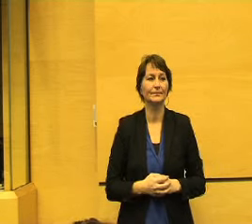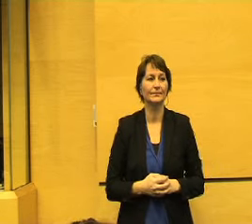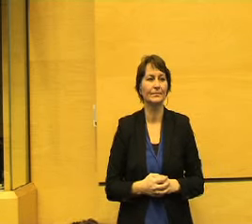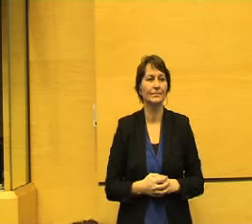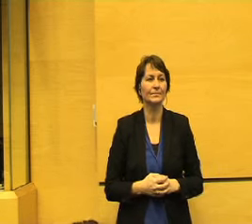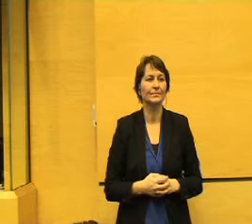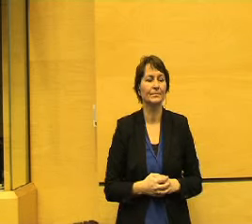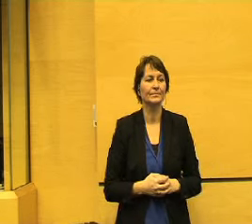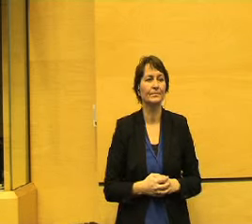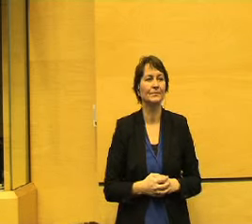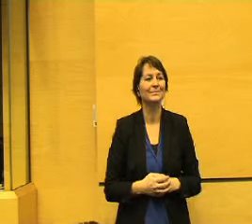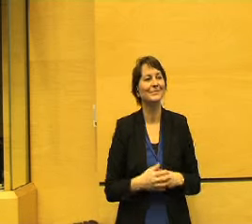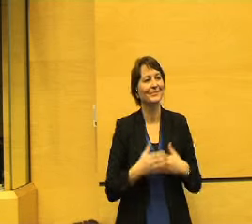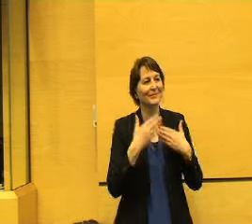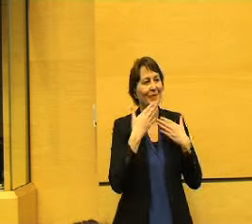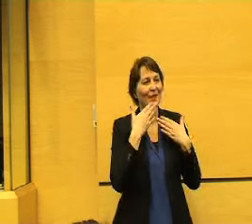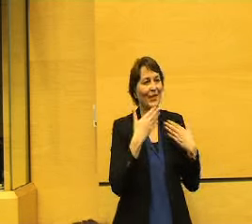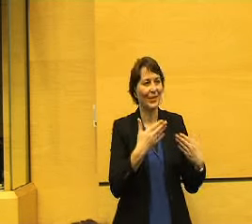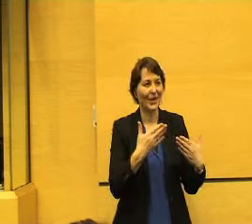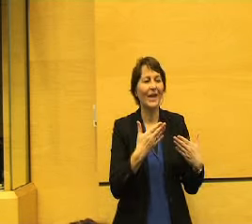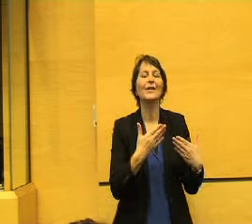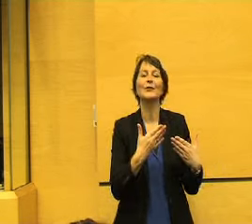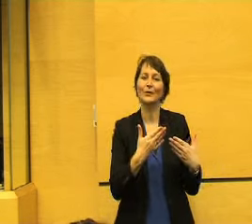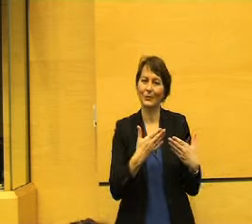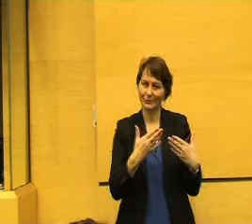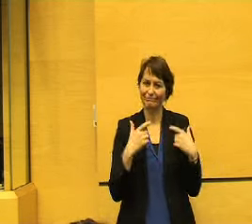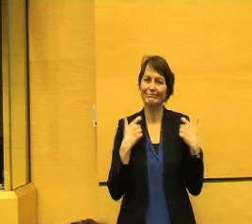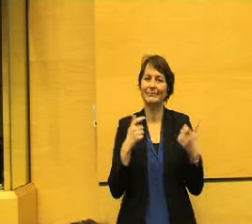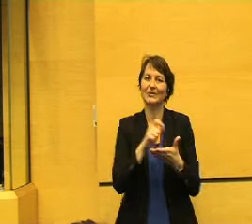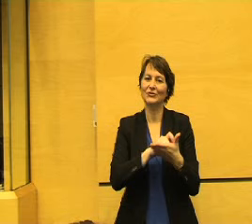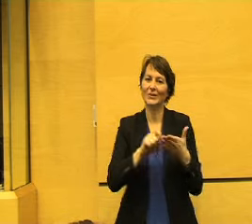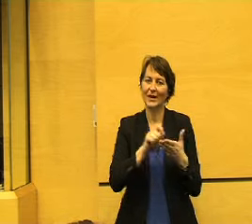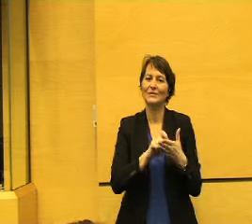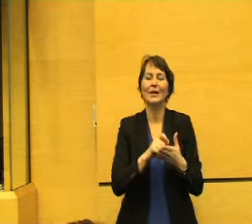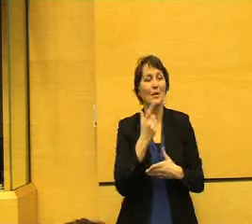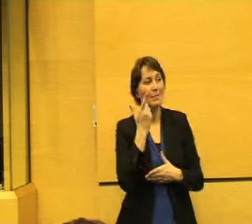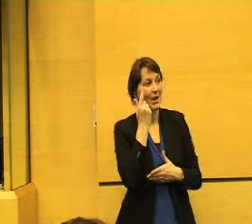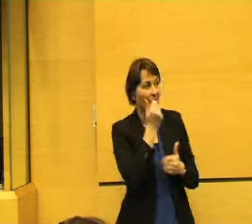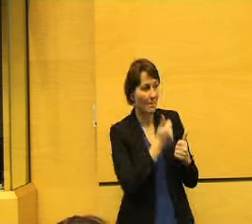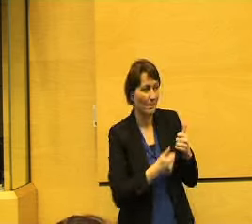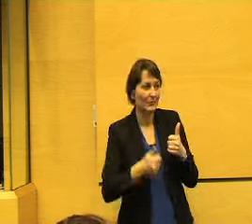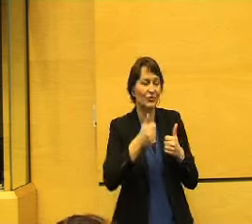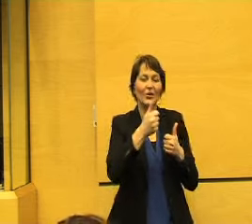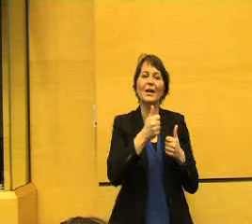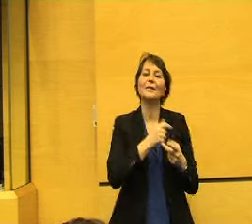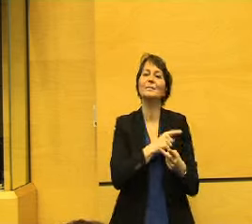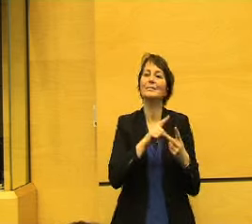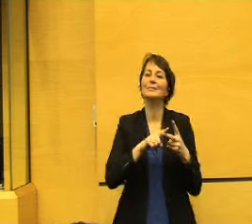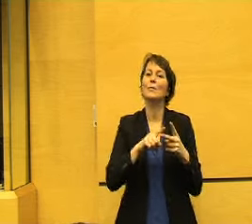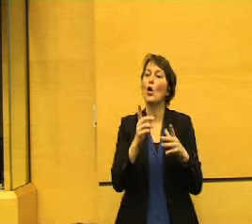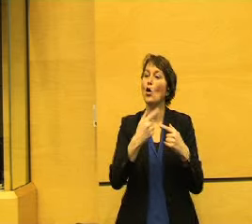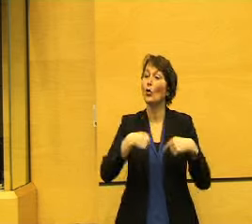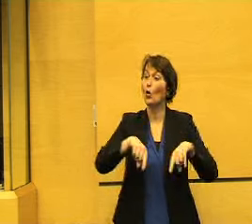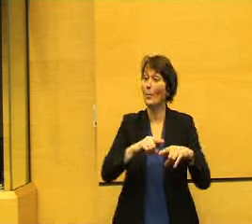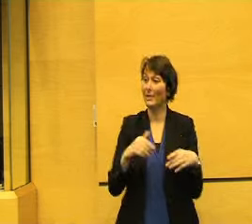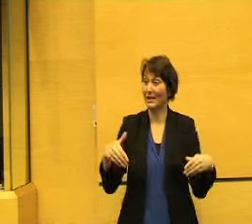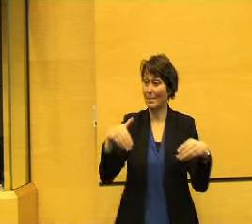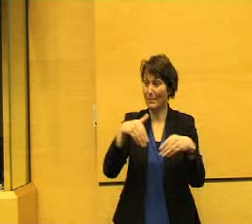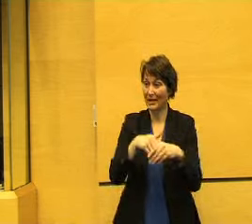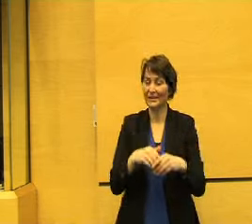Thank you, Permanent Secretary. Madam Chairperson, committee members. Presently, Thailand hosts